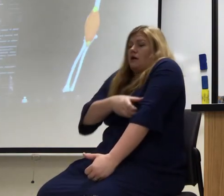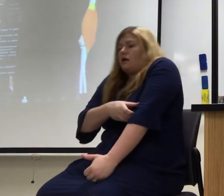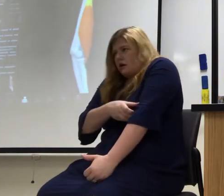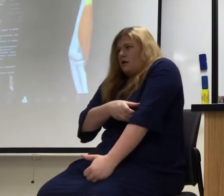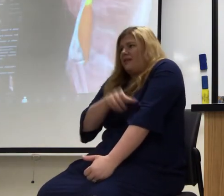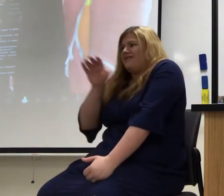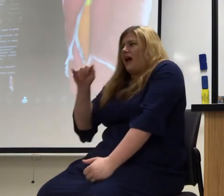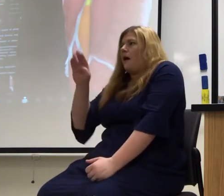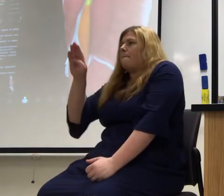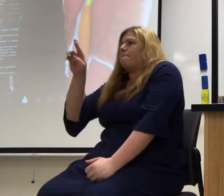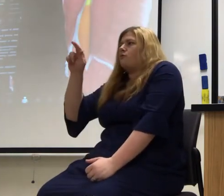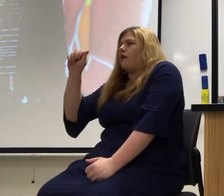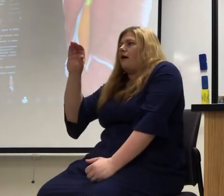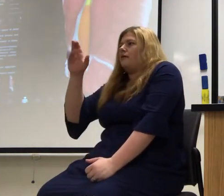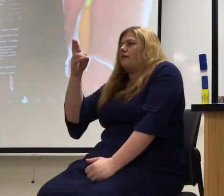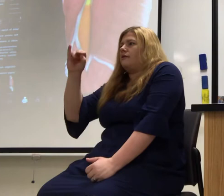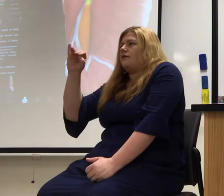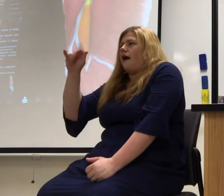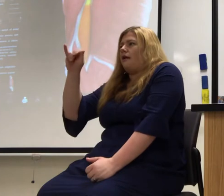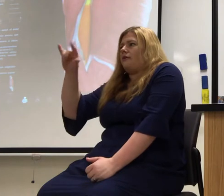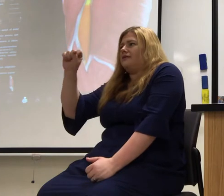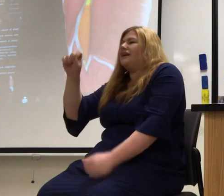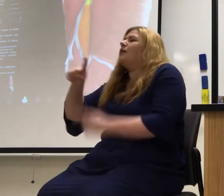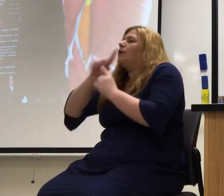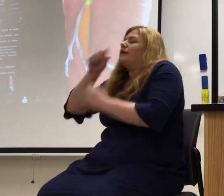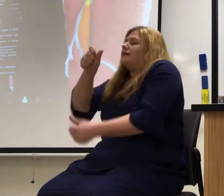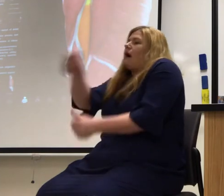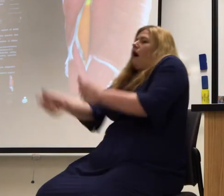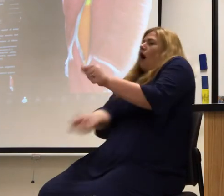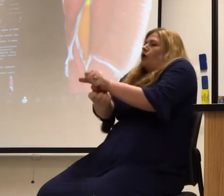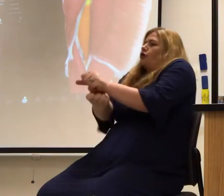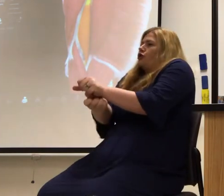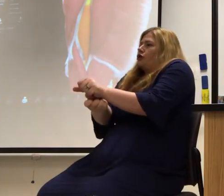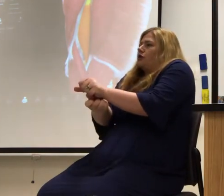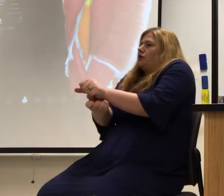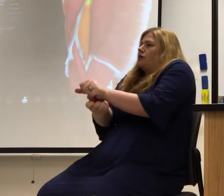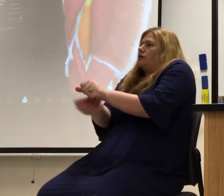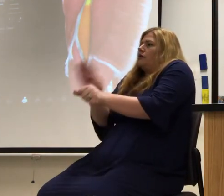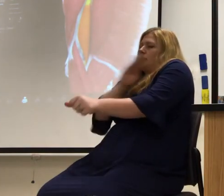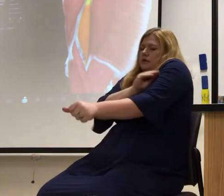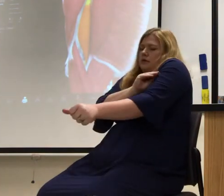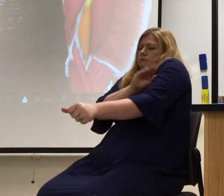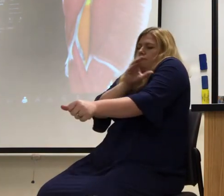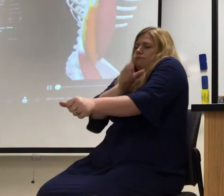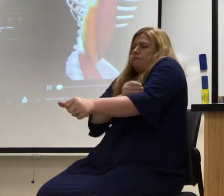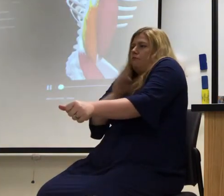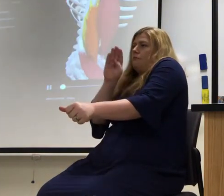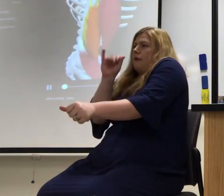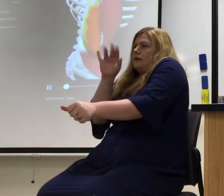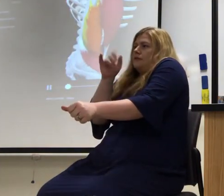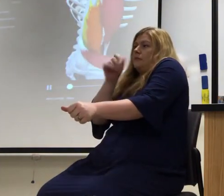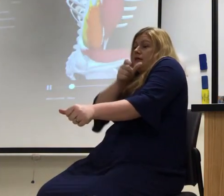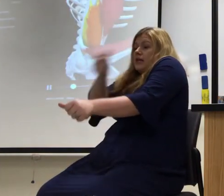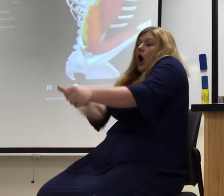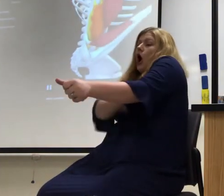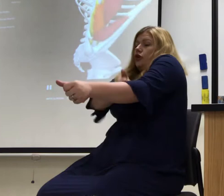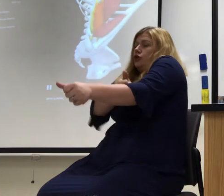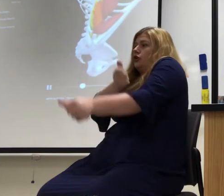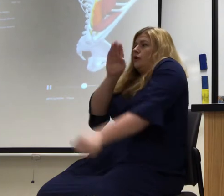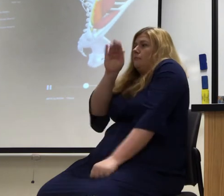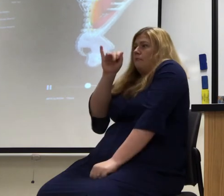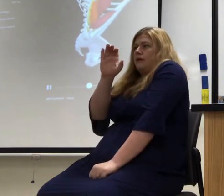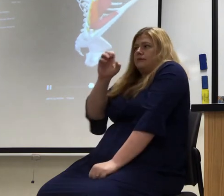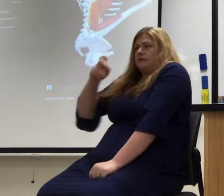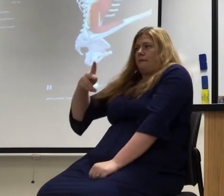You have to practice looking at it underneath the biceps to get this one correct. Remember, this one only flexes the elbow.